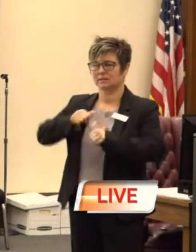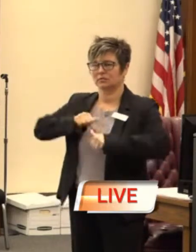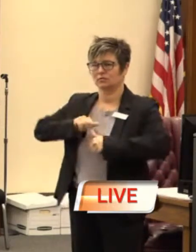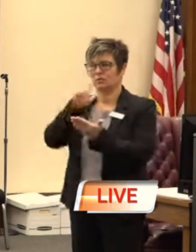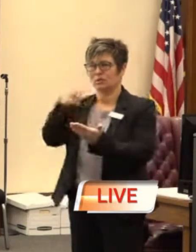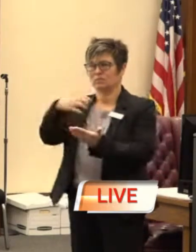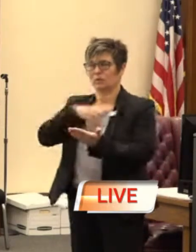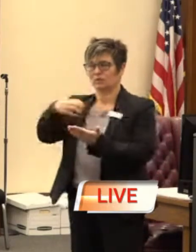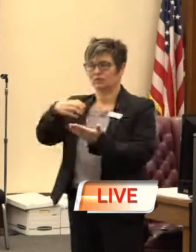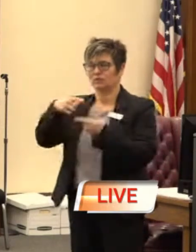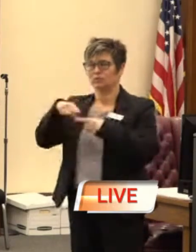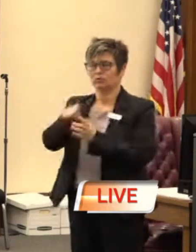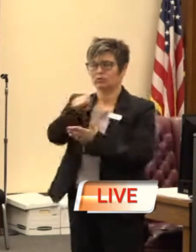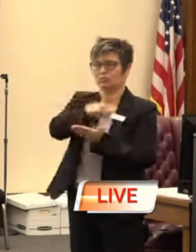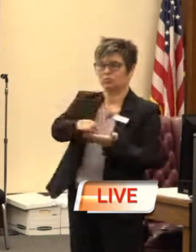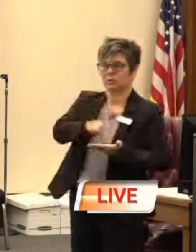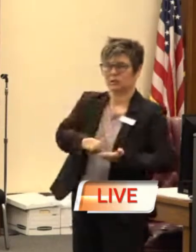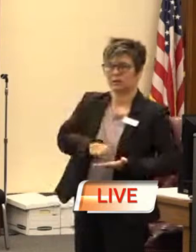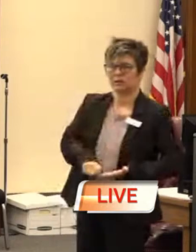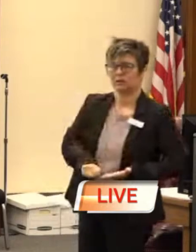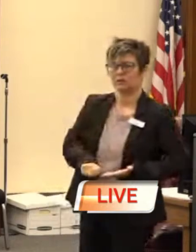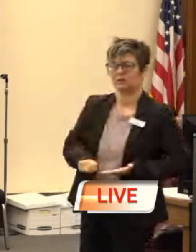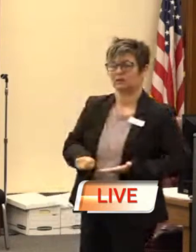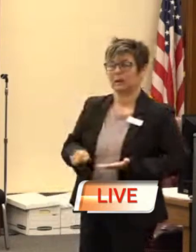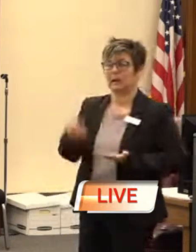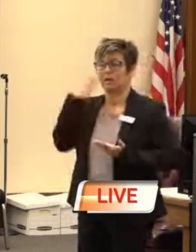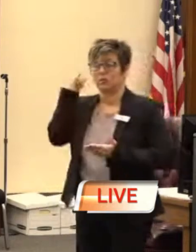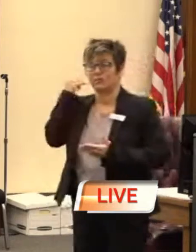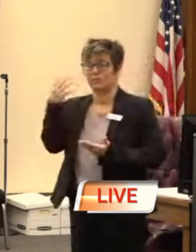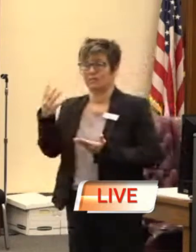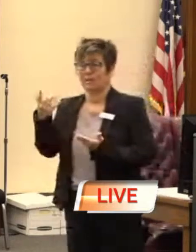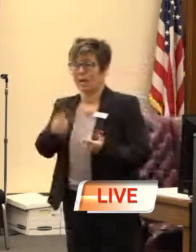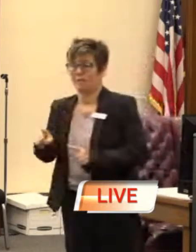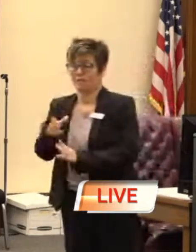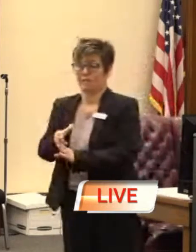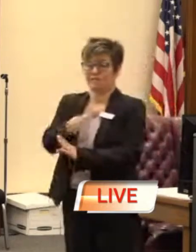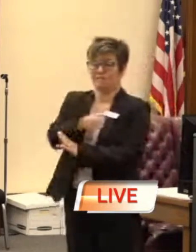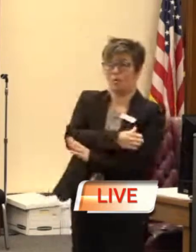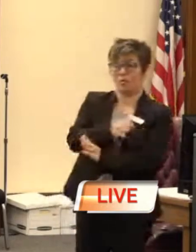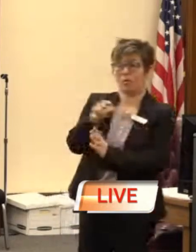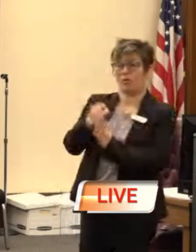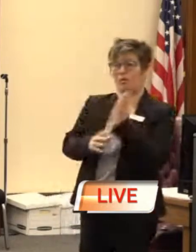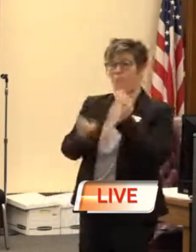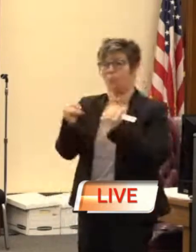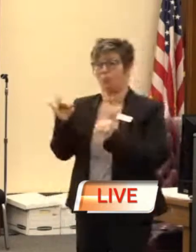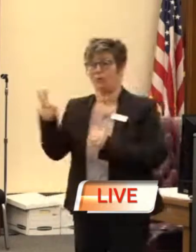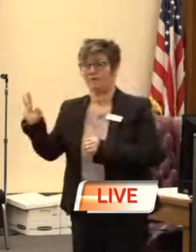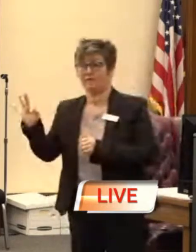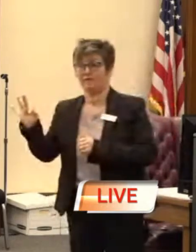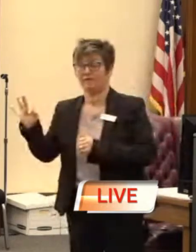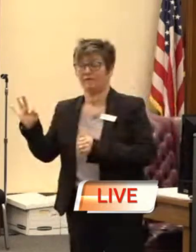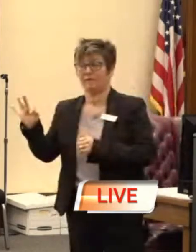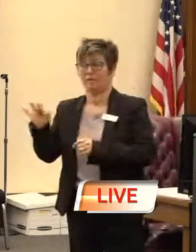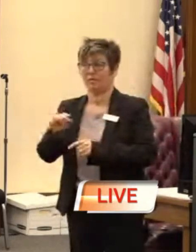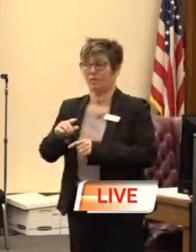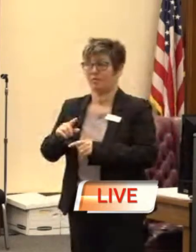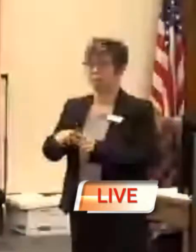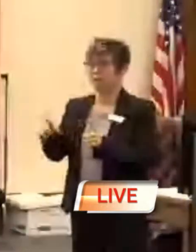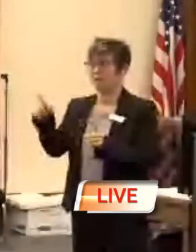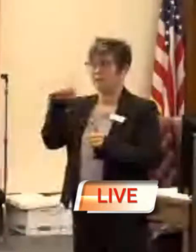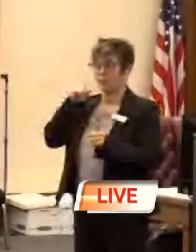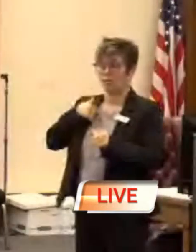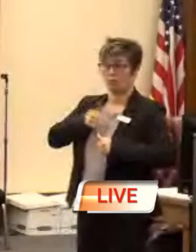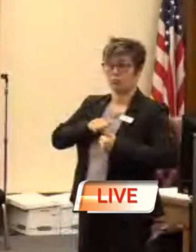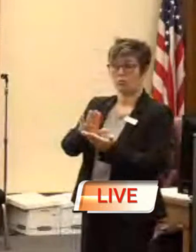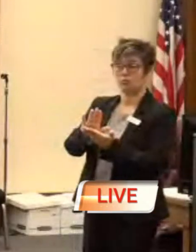we want to do that when we do the briefing or if we want to do that earlier, but petitioner is still fine addressing that in a written manner if